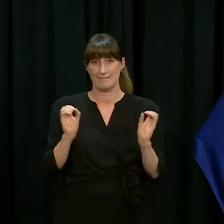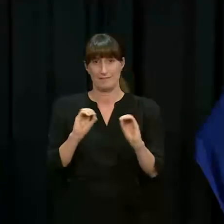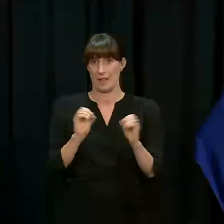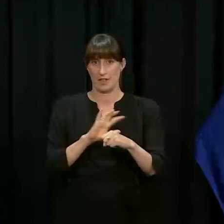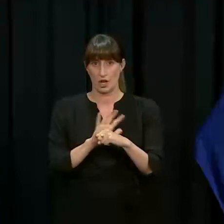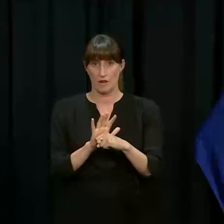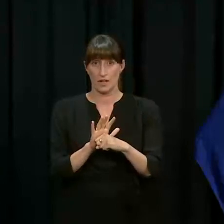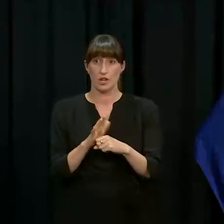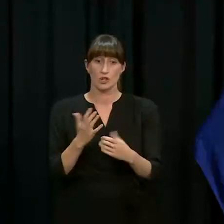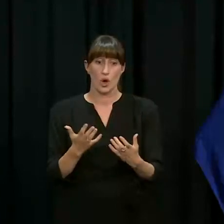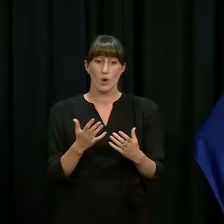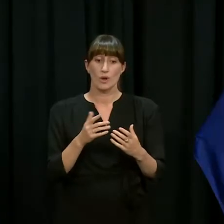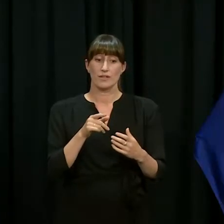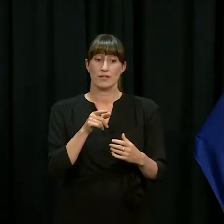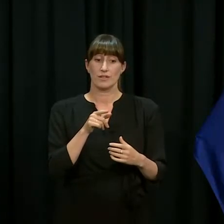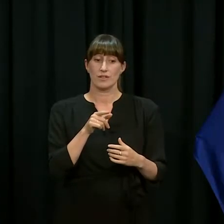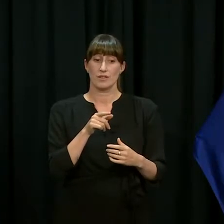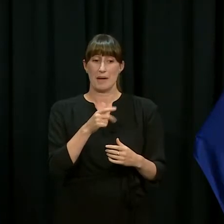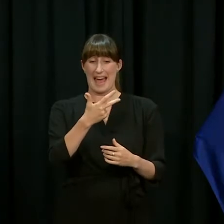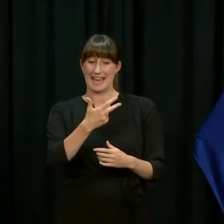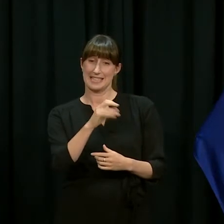nearly 80%, that is